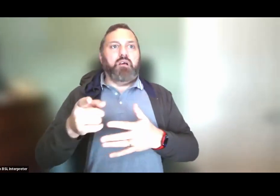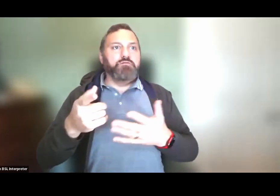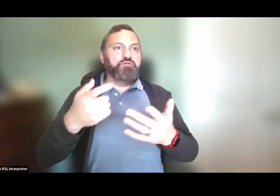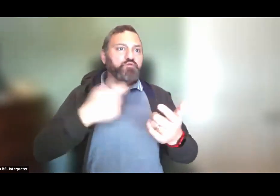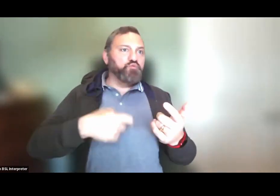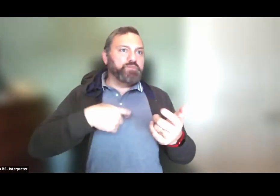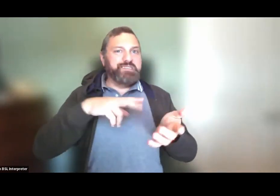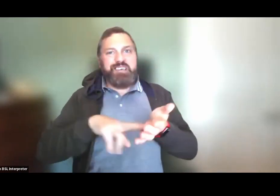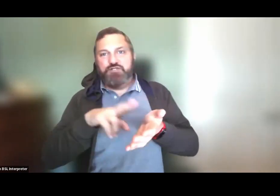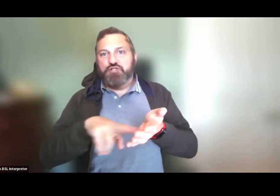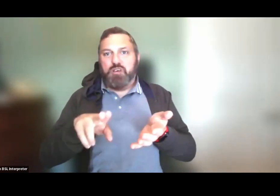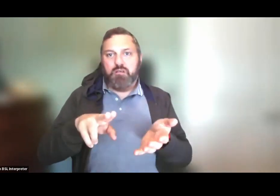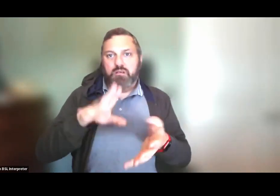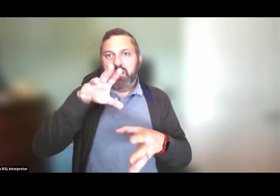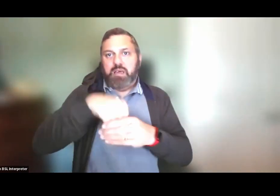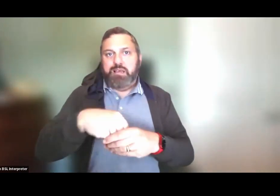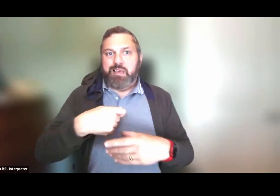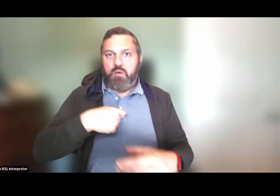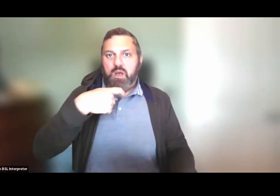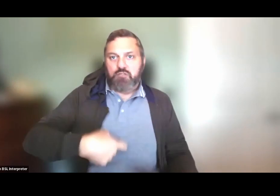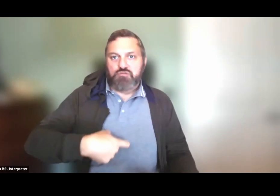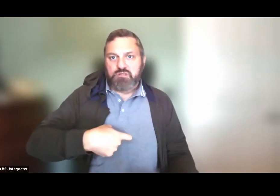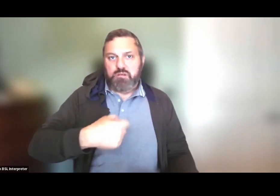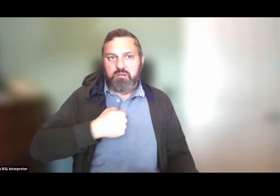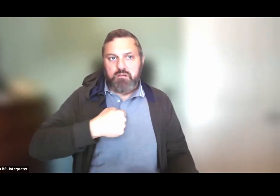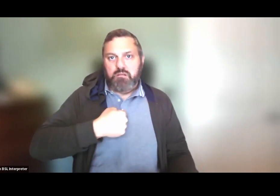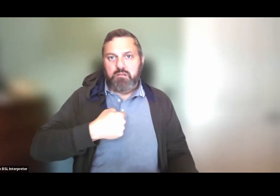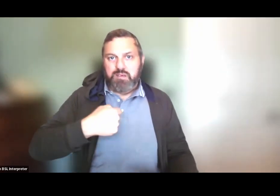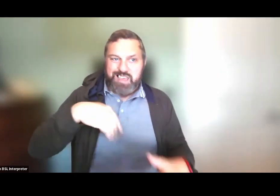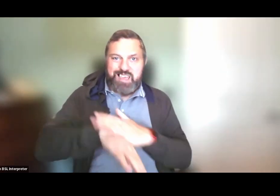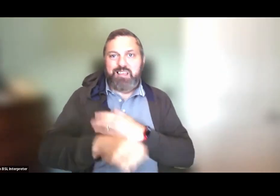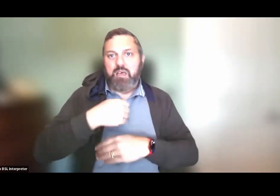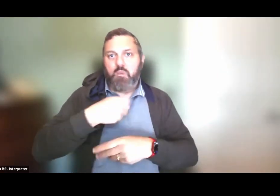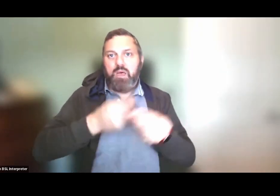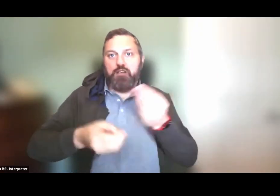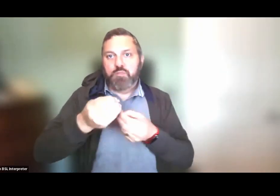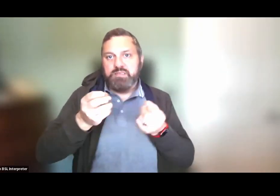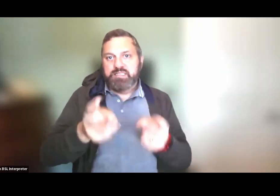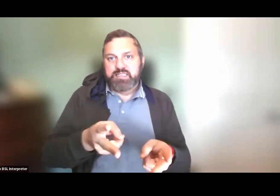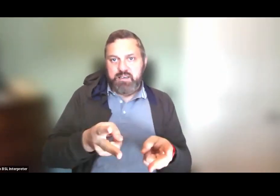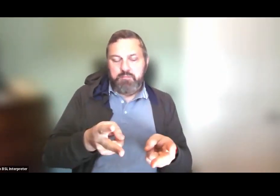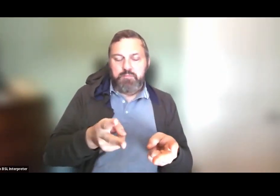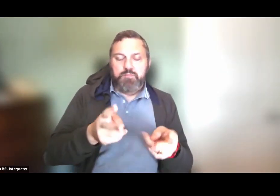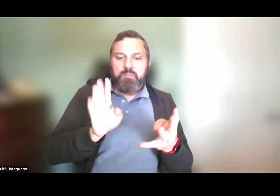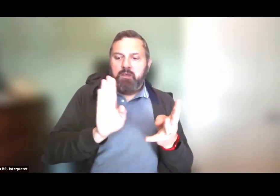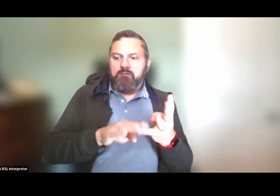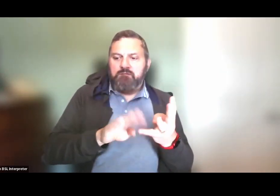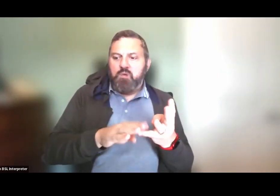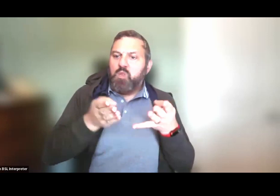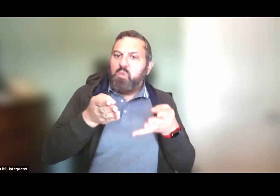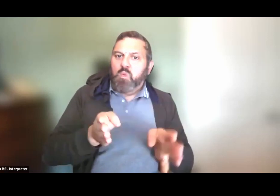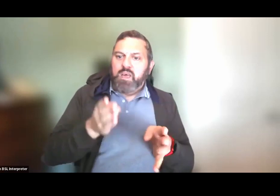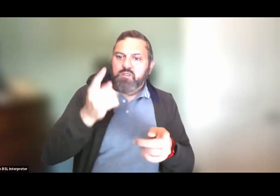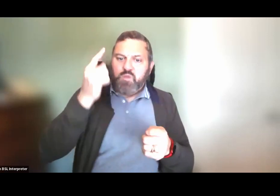pro-social richness of our character at the heart of our economic systems. The fourth way to think like a 21st